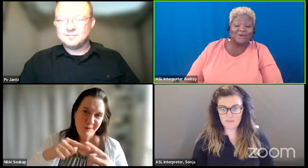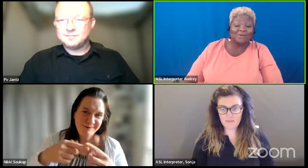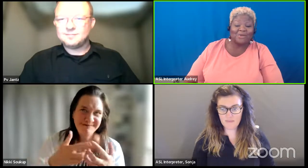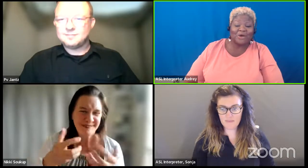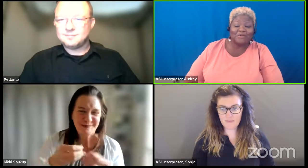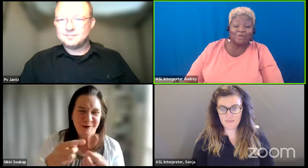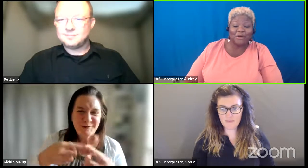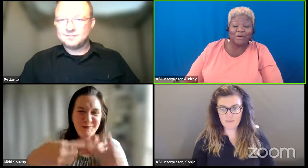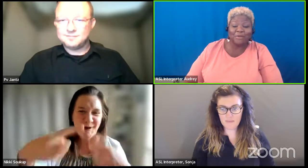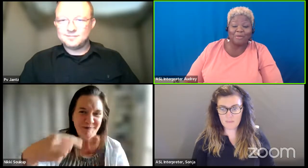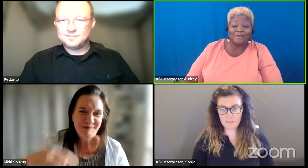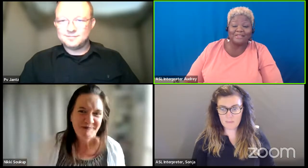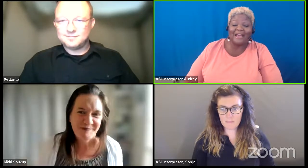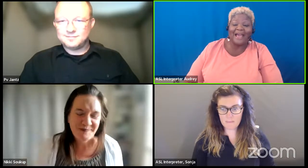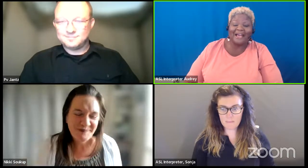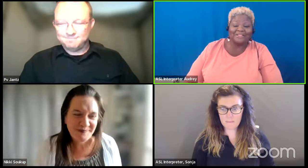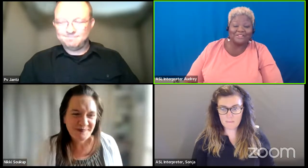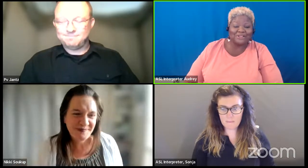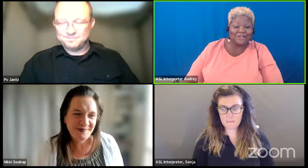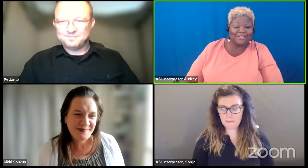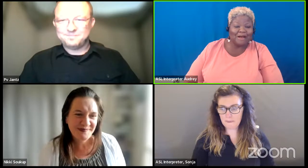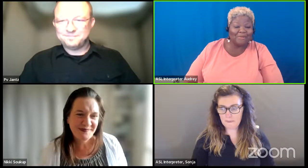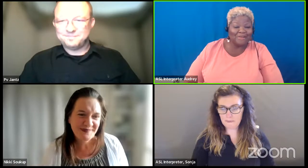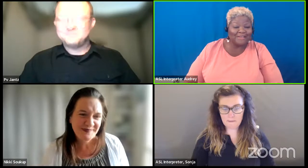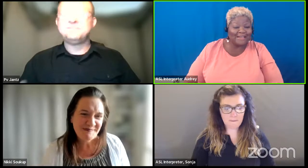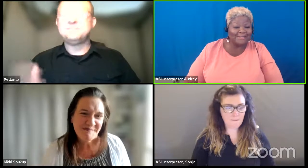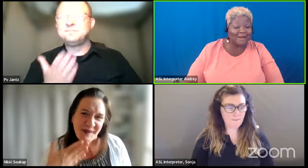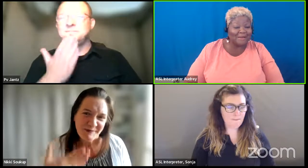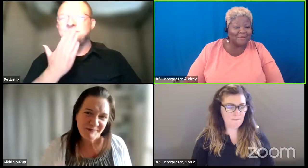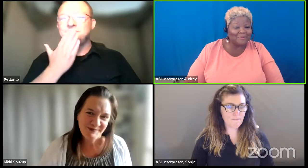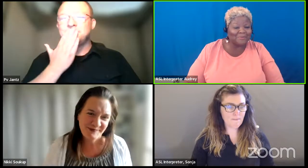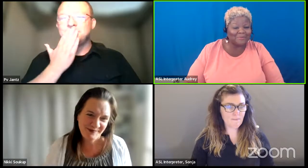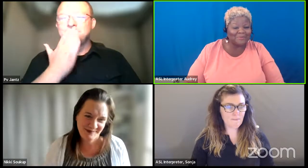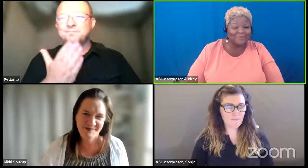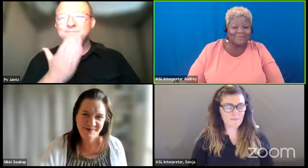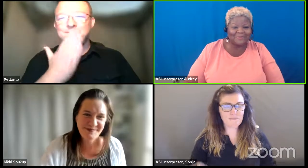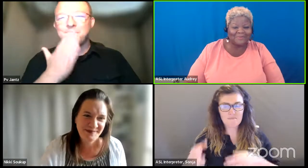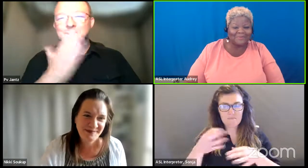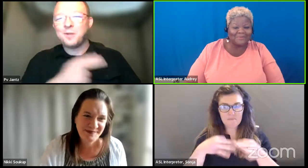getting to know more of you board members as the journeys come in the days to come.